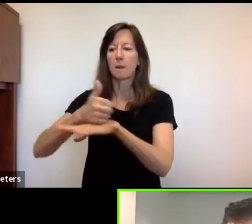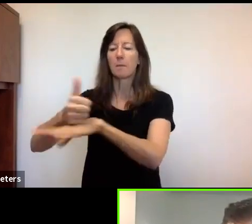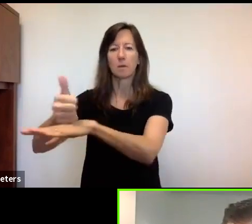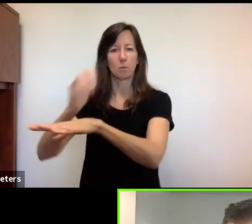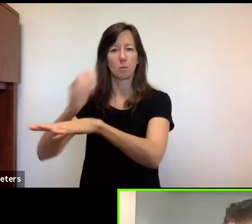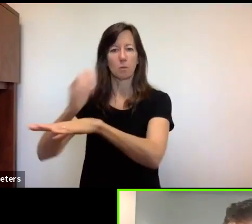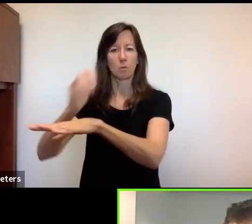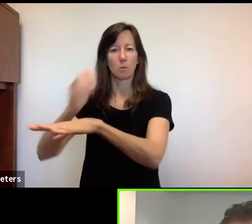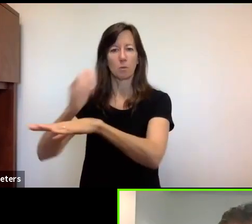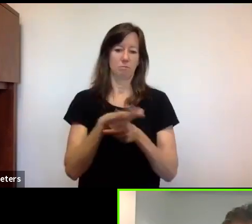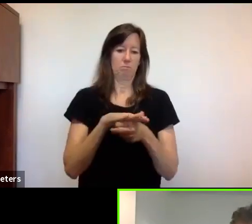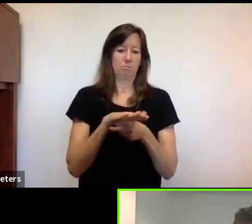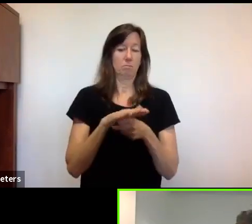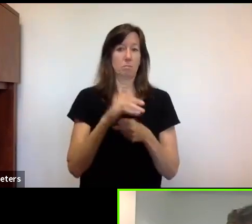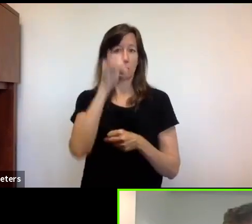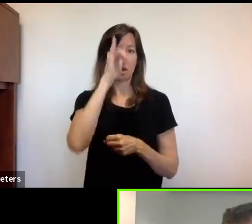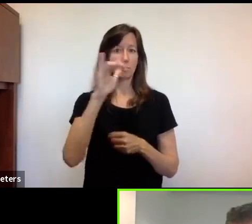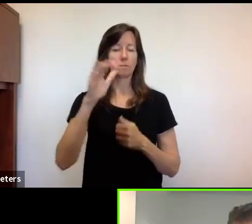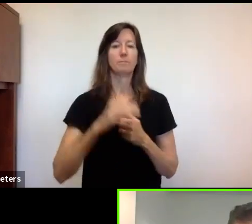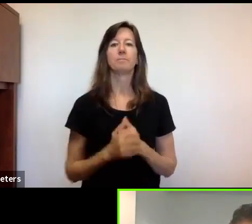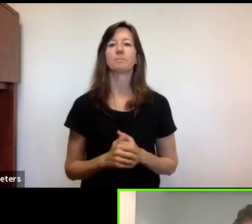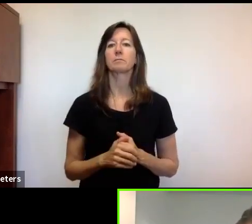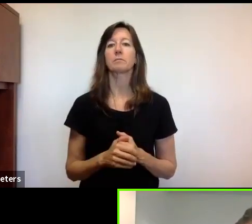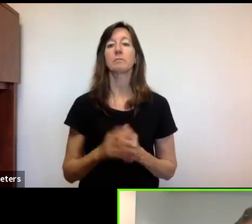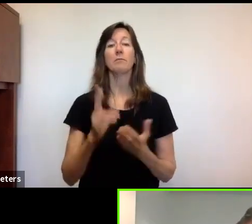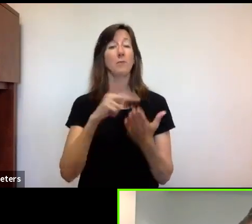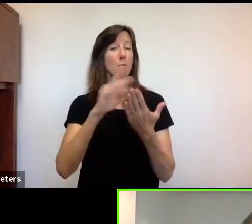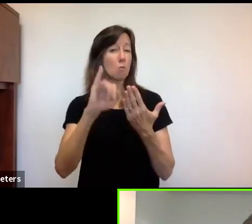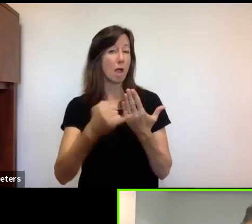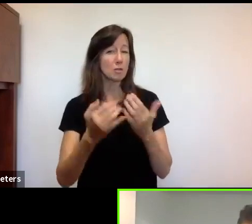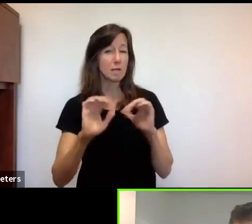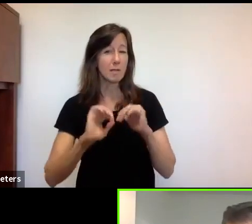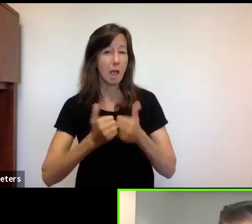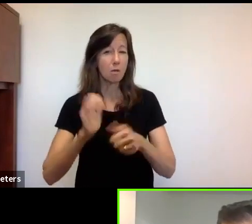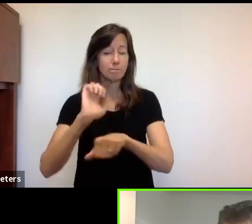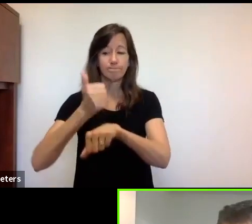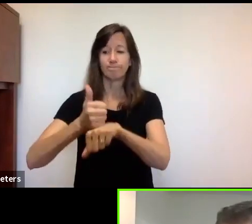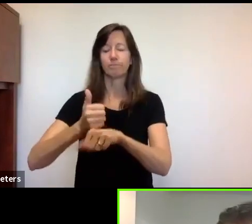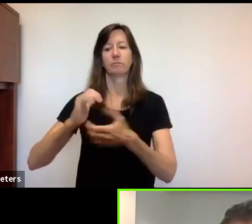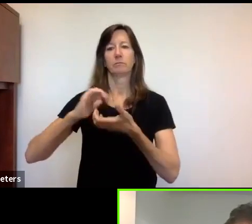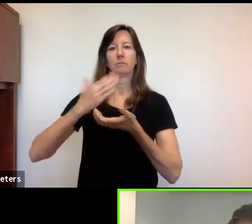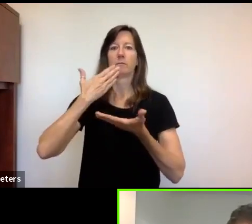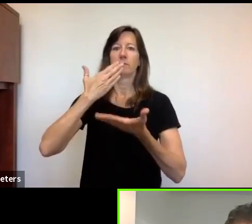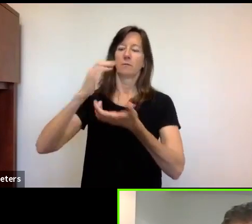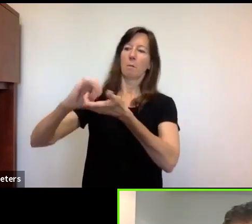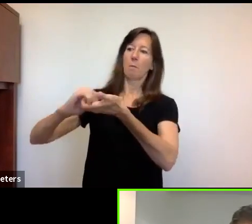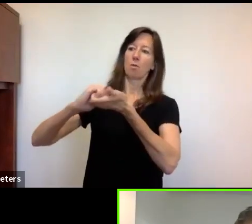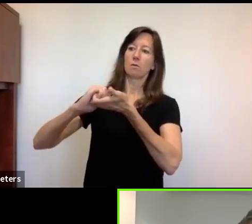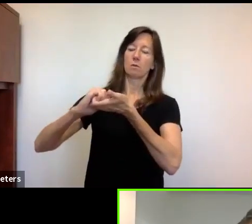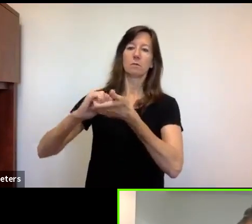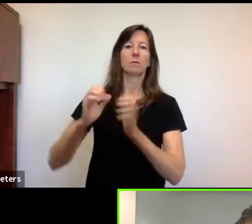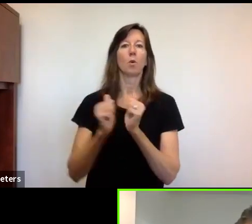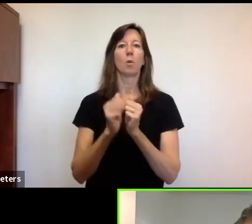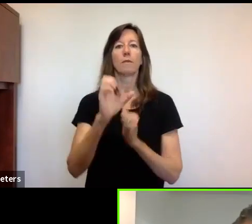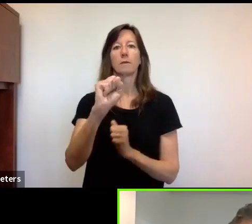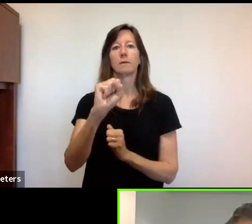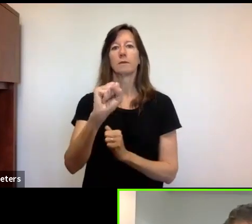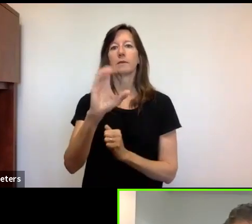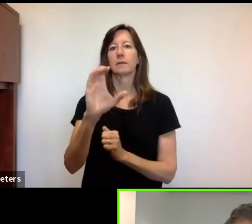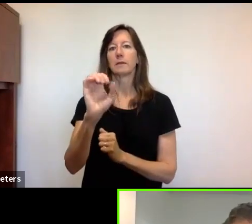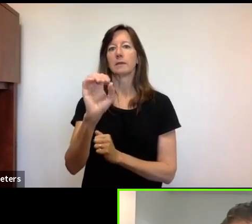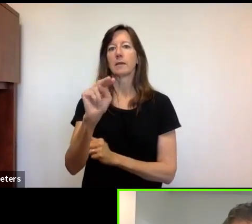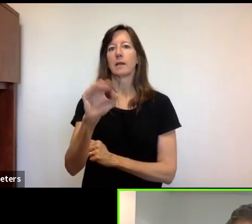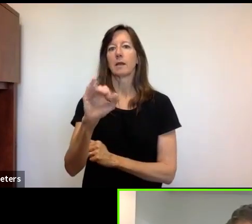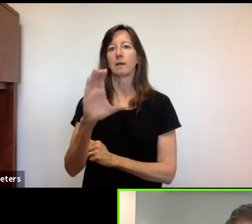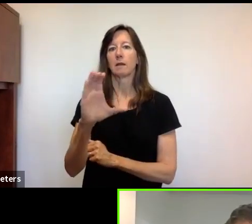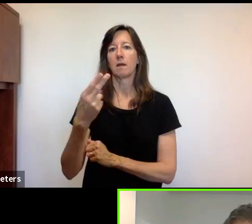of Dutchess. The project is made possible thanks to a partnership with Scenic Hudson. The county has had a long-standing